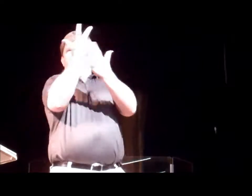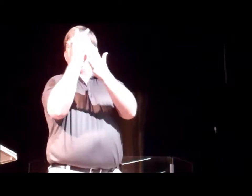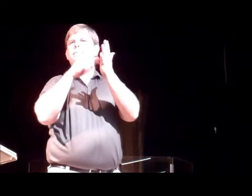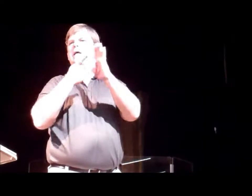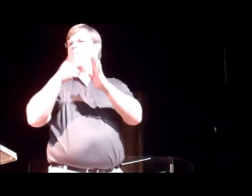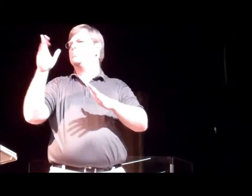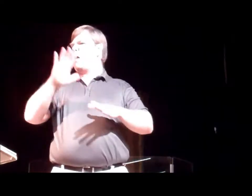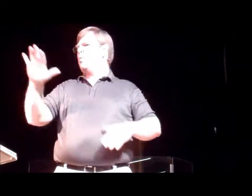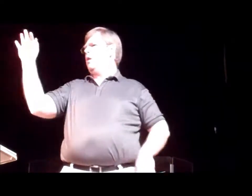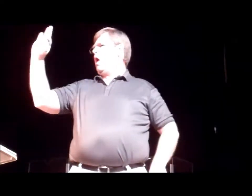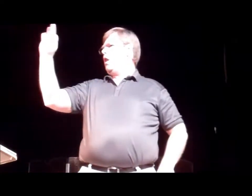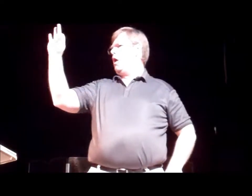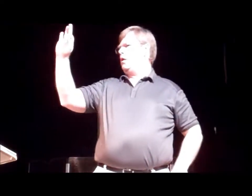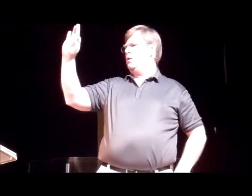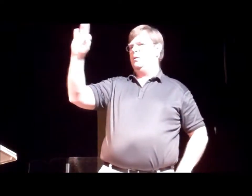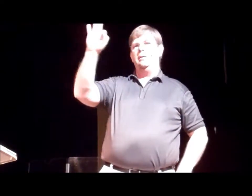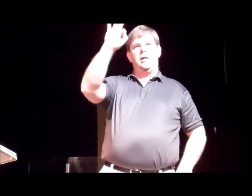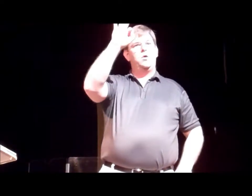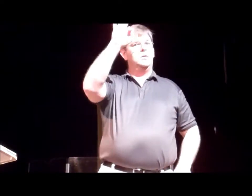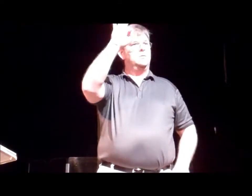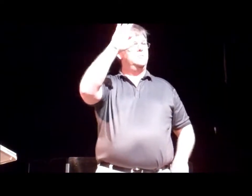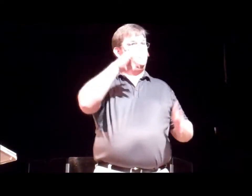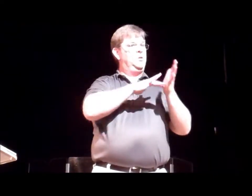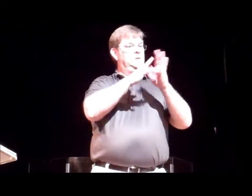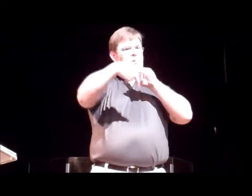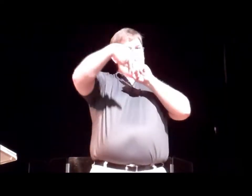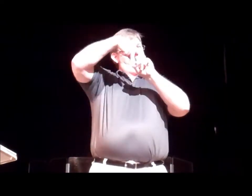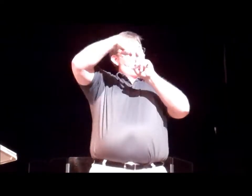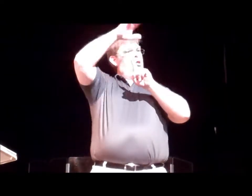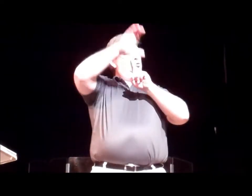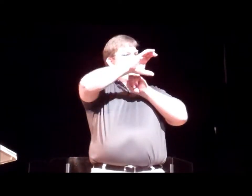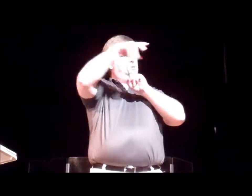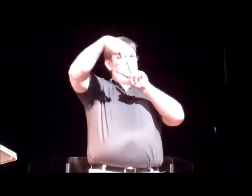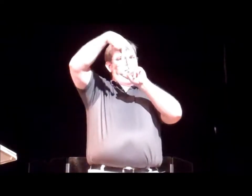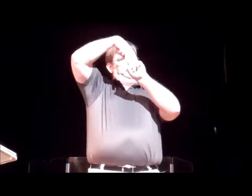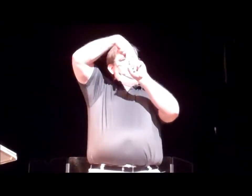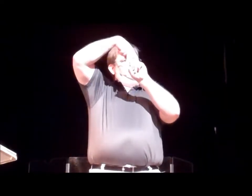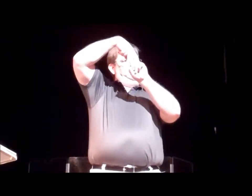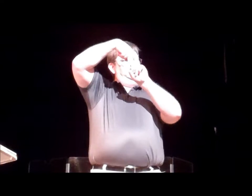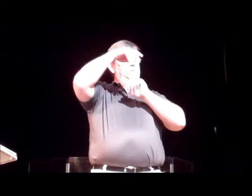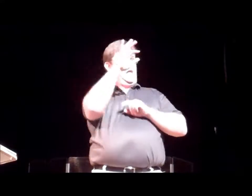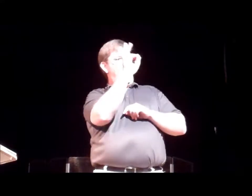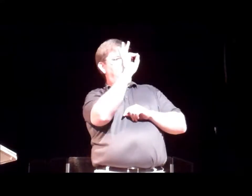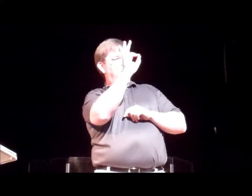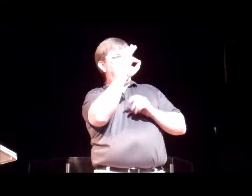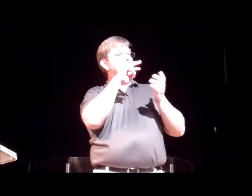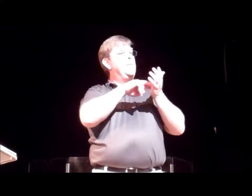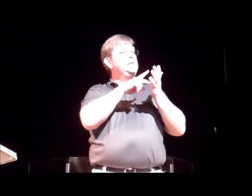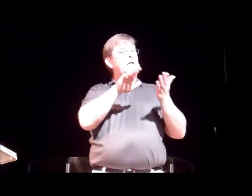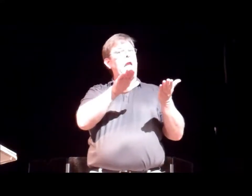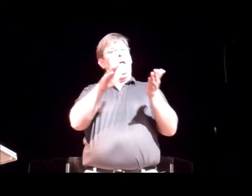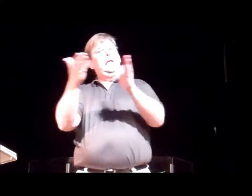So 3 hours of daylight would approximately be 9 a.m. they placed Jesus on the